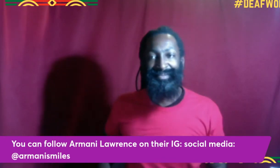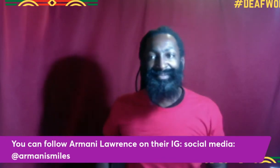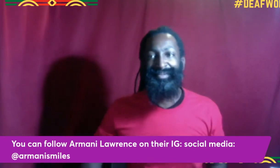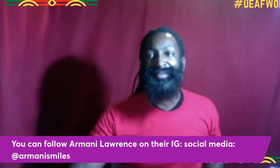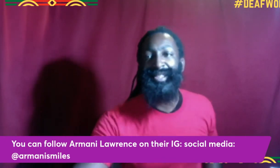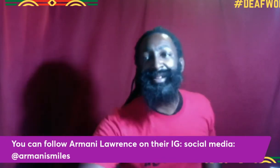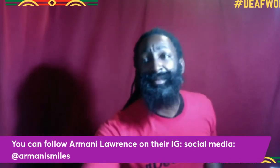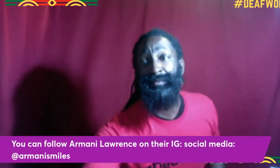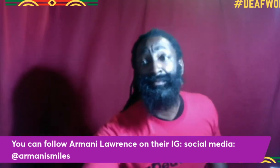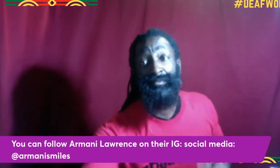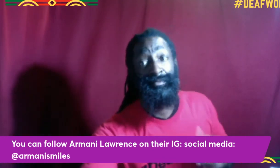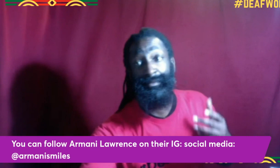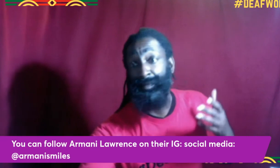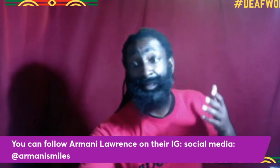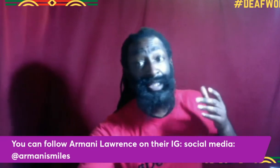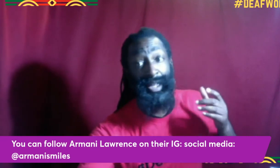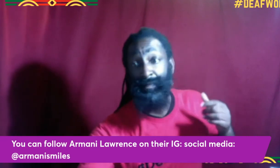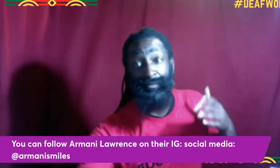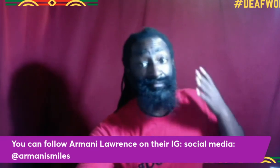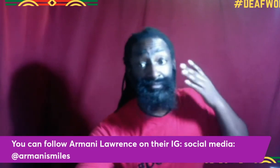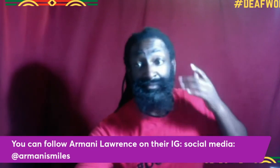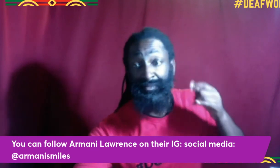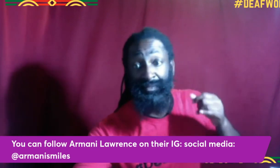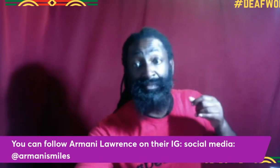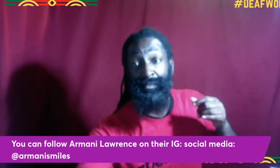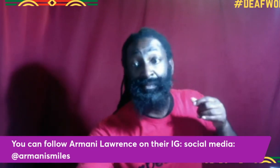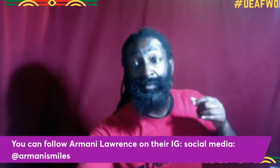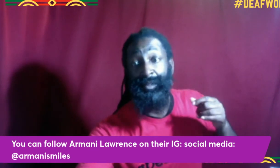Well, right here, you can follow Armani